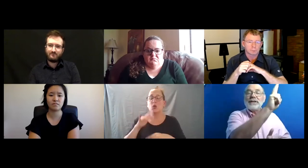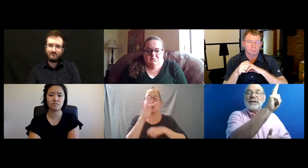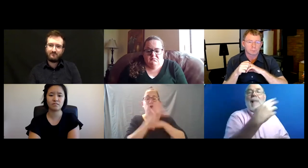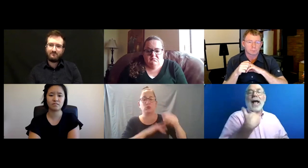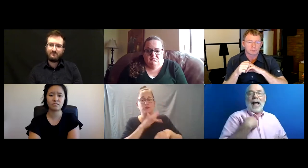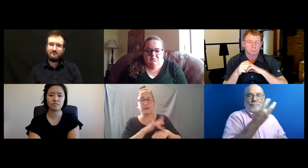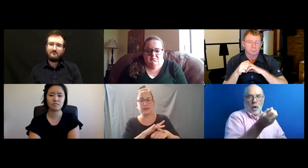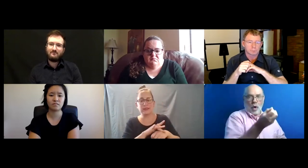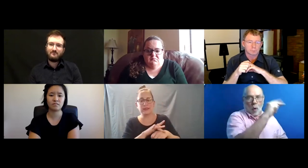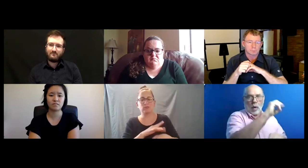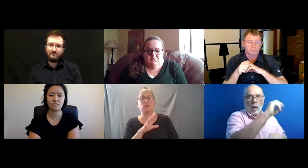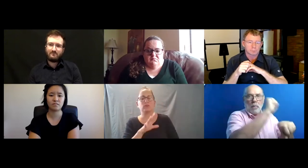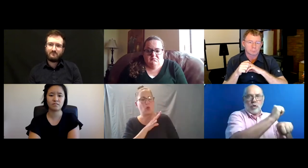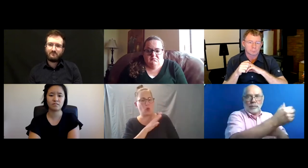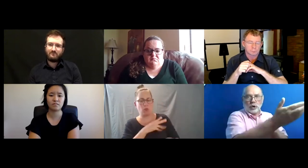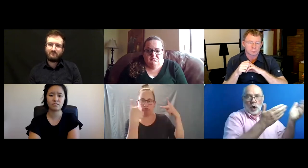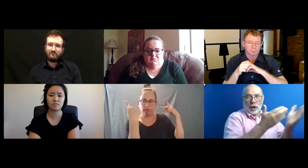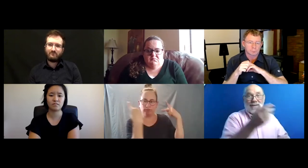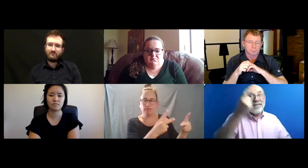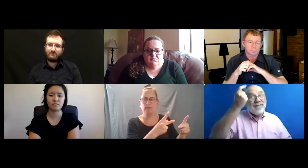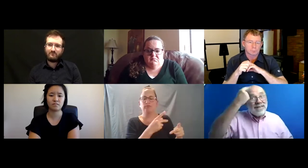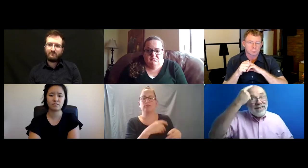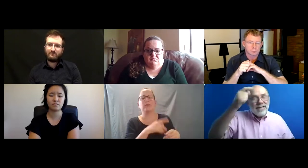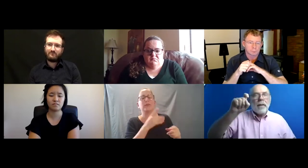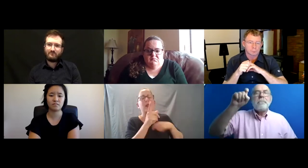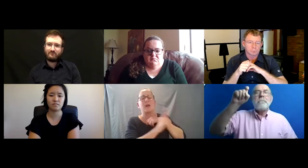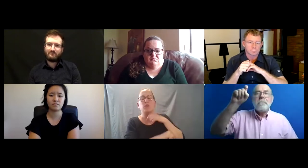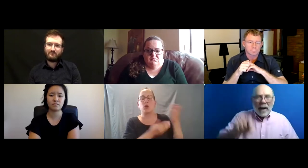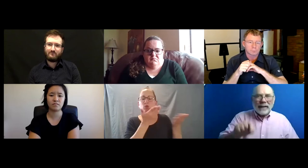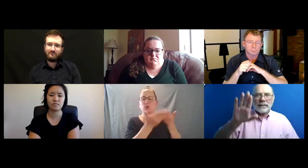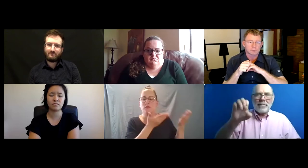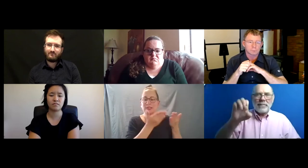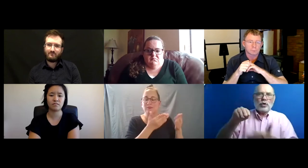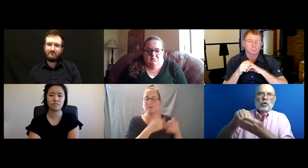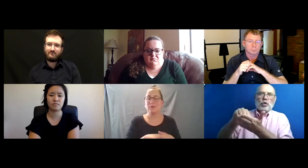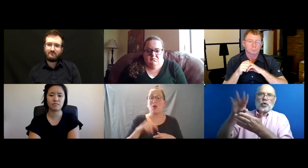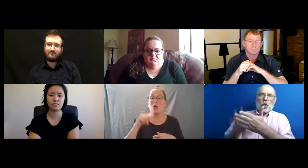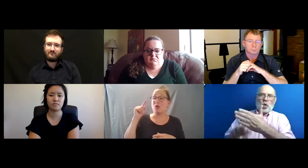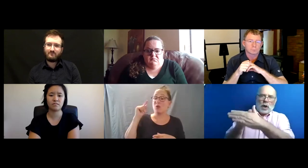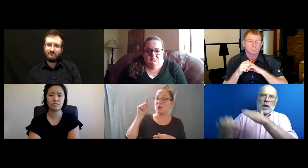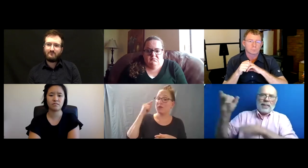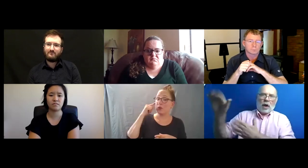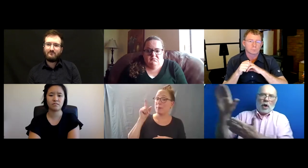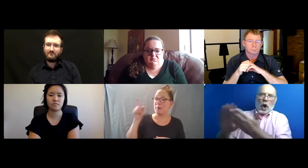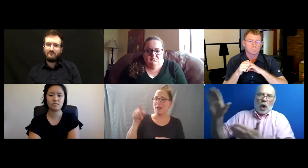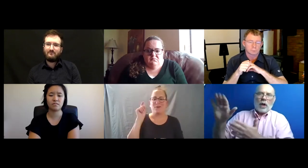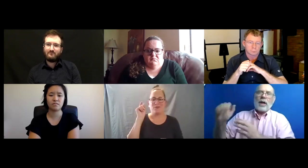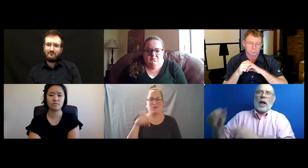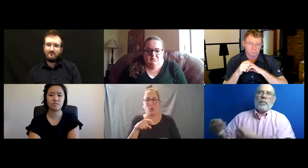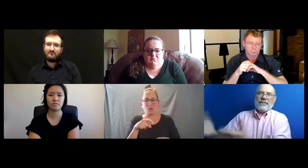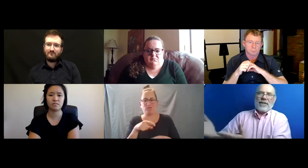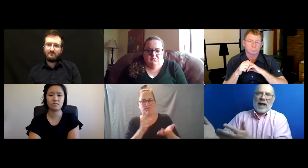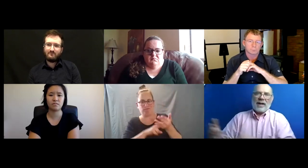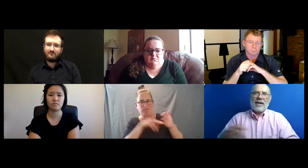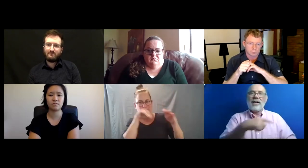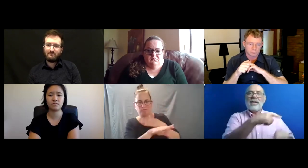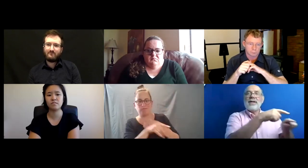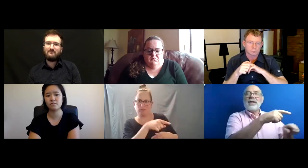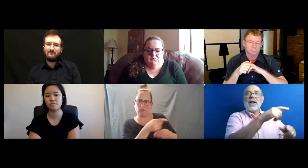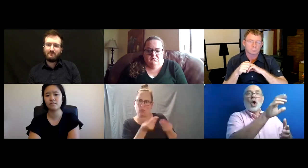programs, and universities do also have their own employment services program. However, that's only made